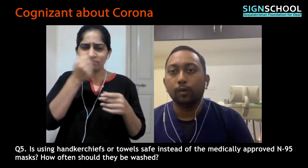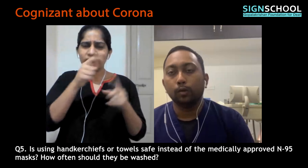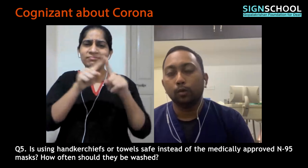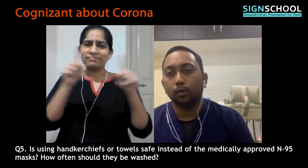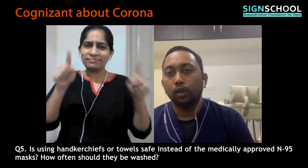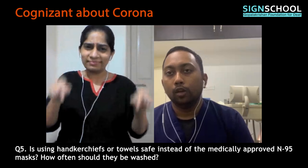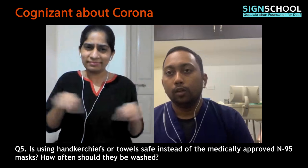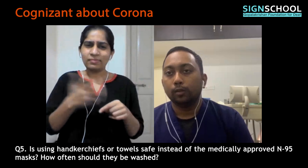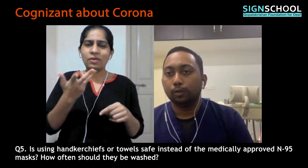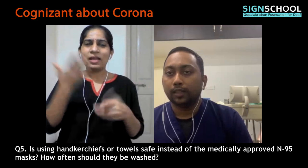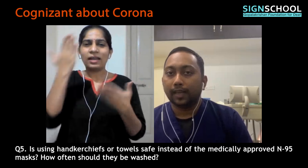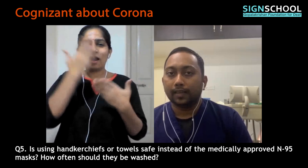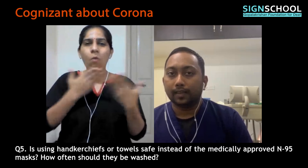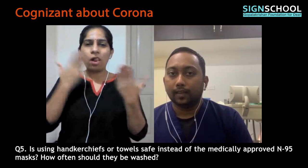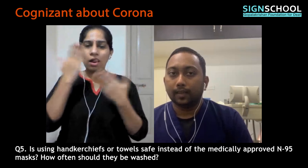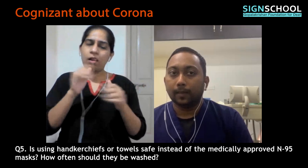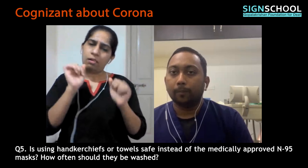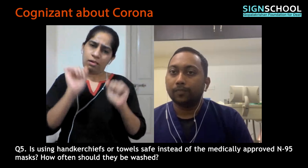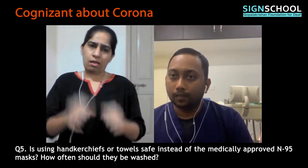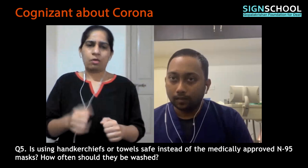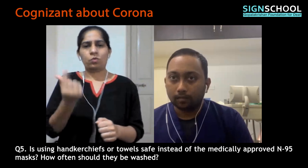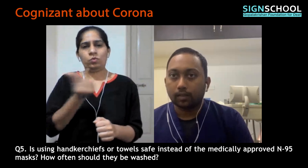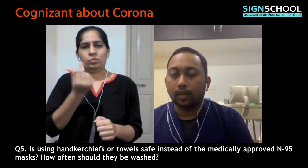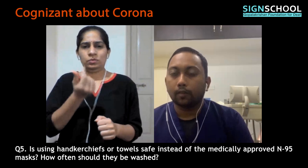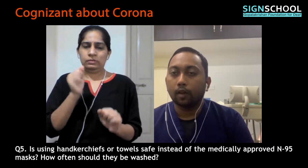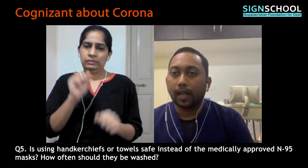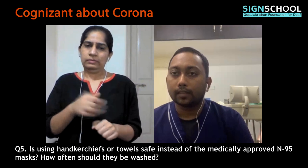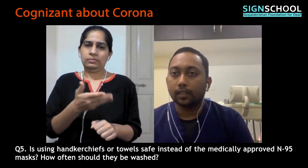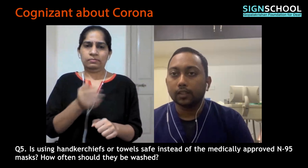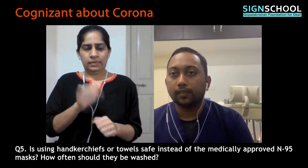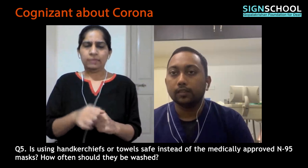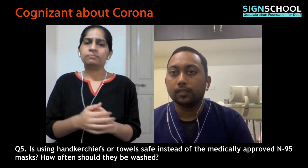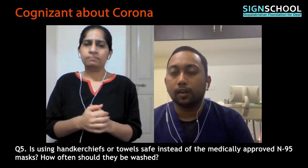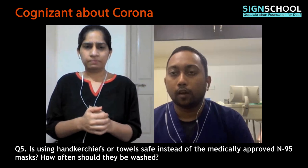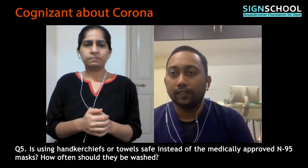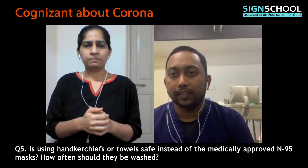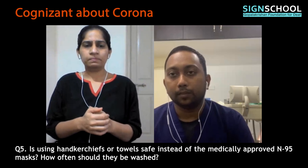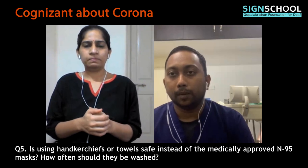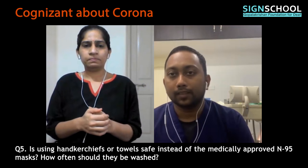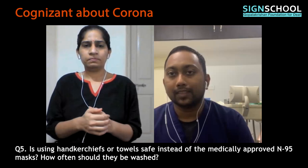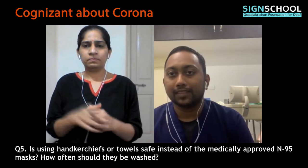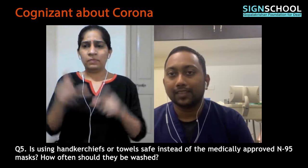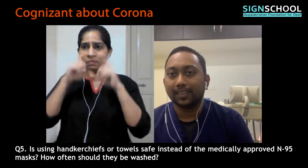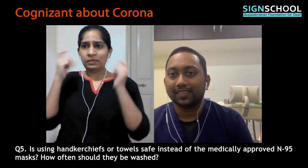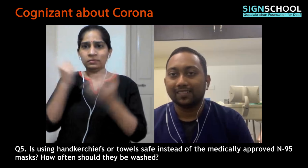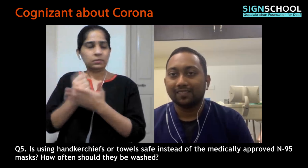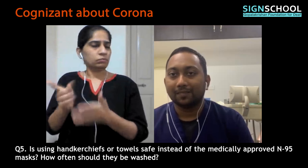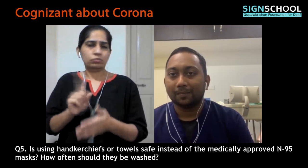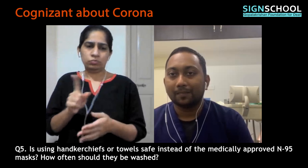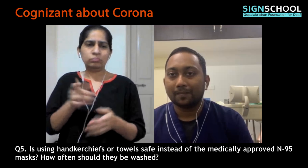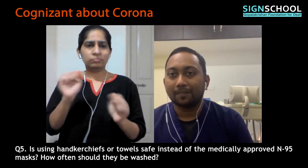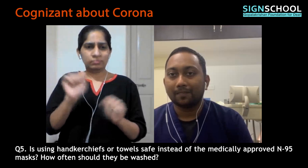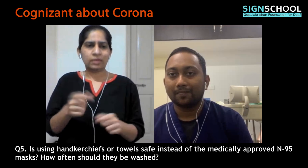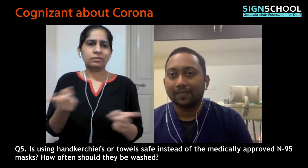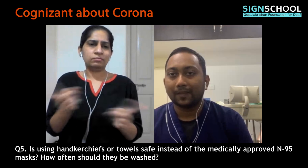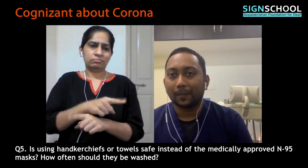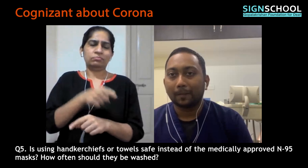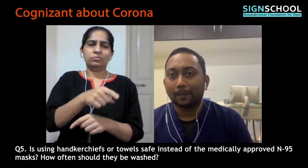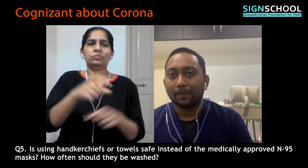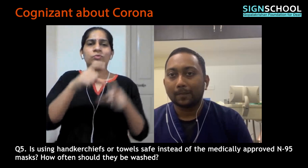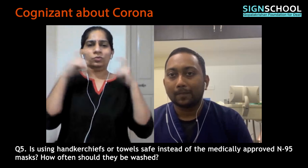if you're going to use that towel or handkerchief instead of these masks. Yeah.